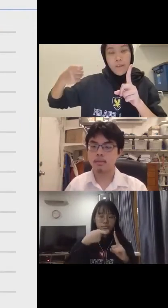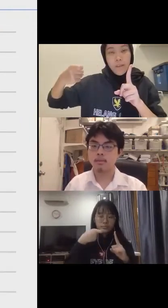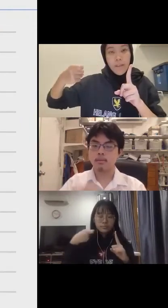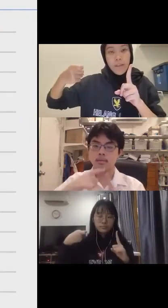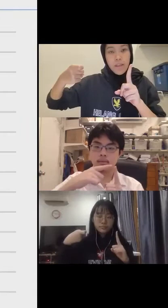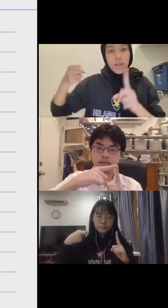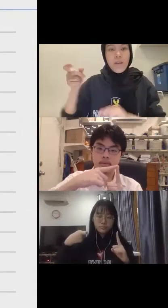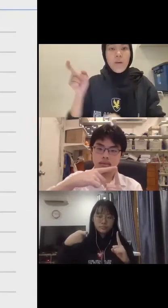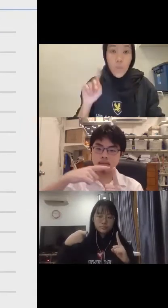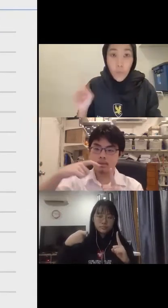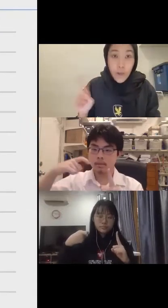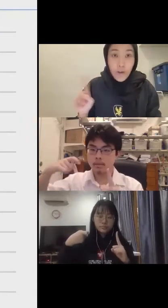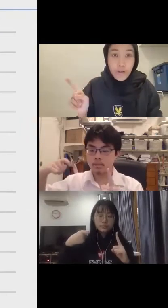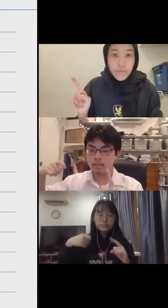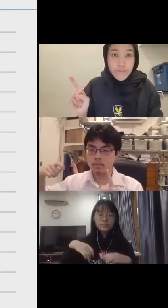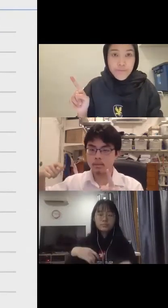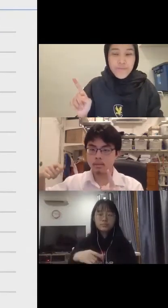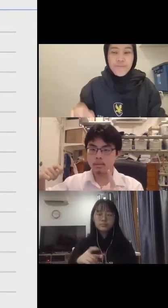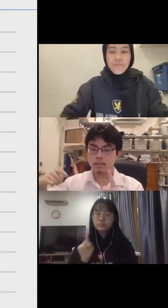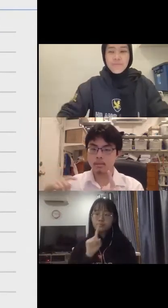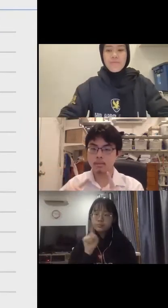from where.